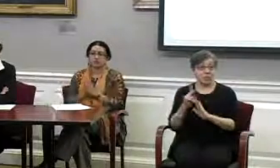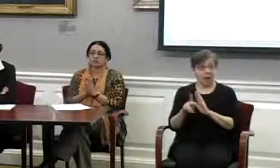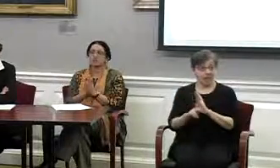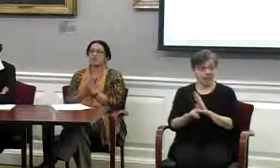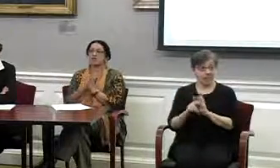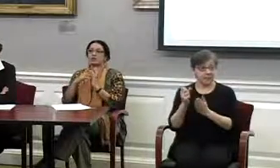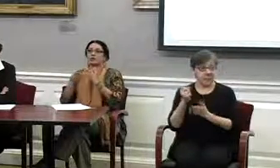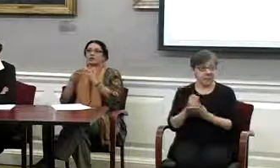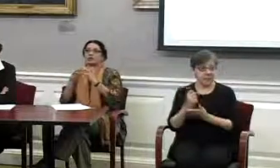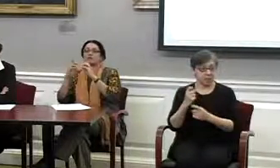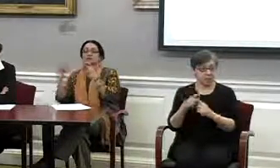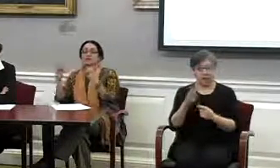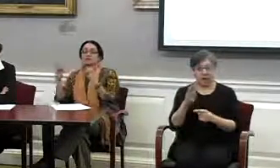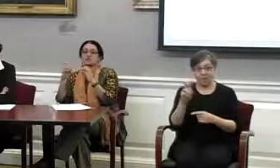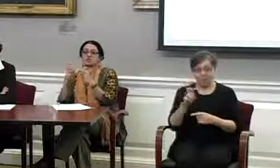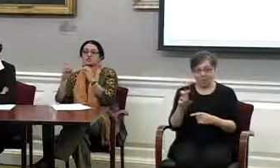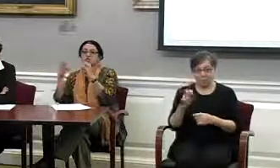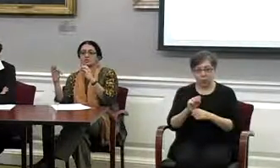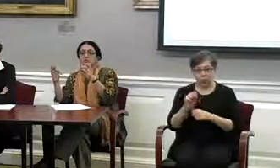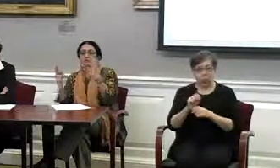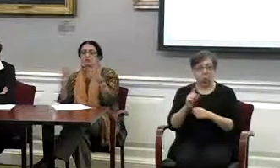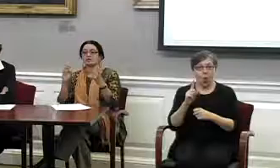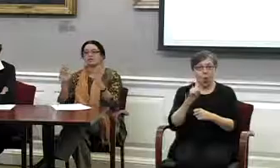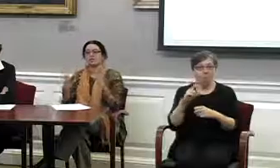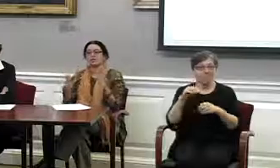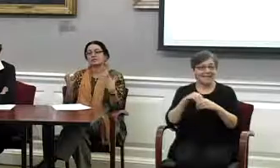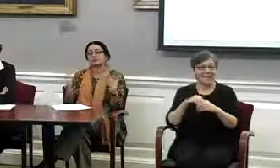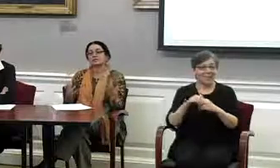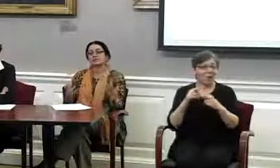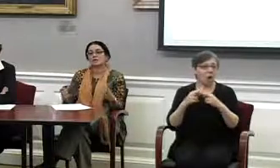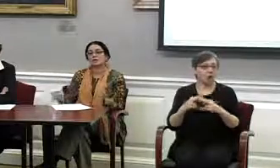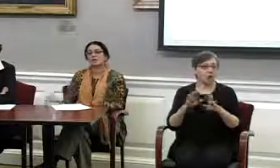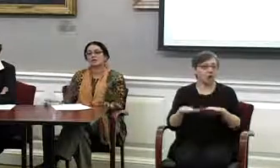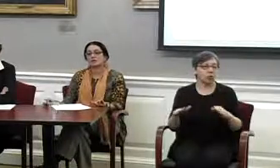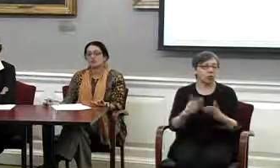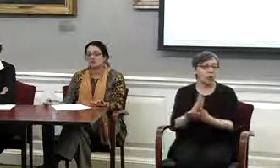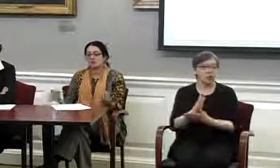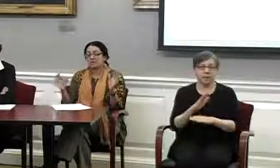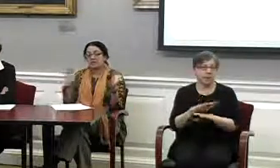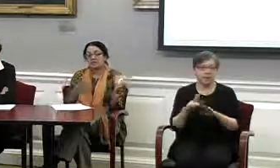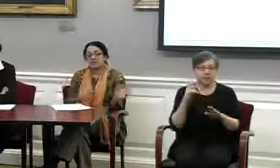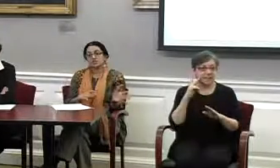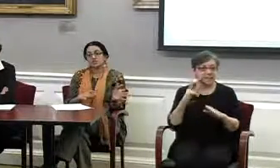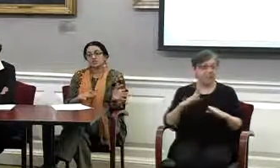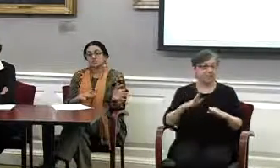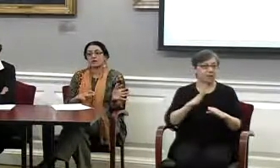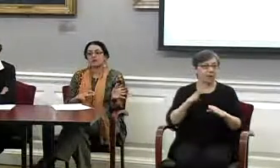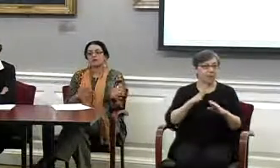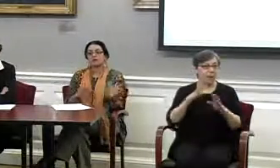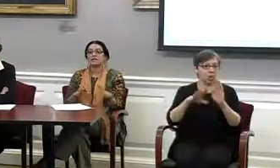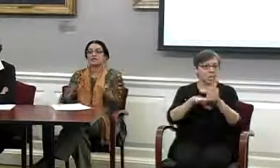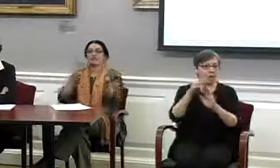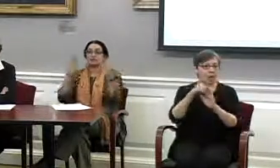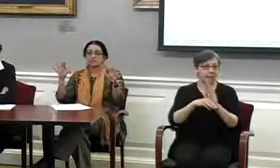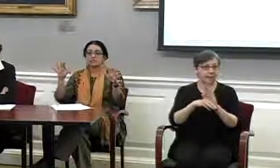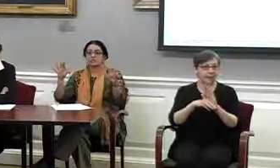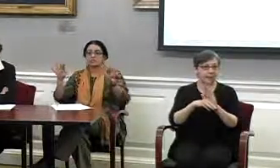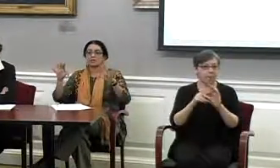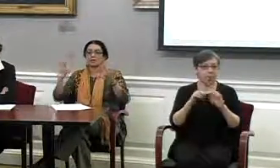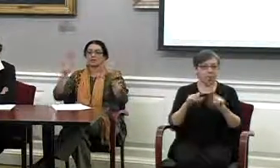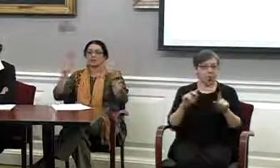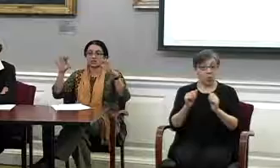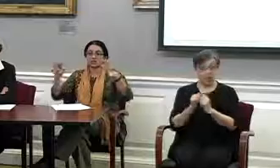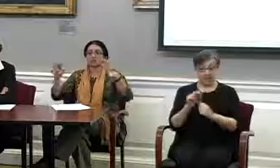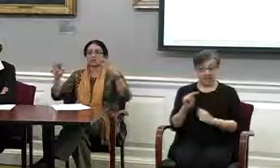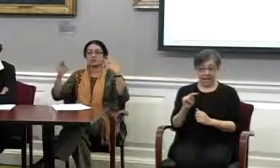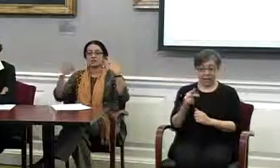teacher education, or it was kind of couched in children's rights or something, but I didn't see a lot of curriculum around it. This NGO program, they get permission